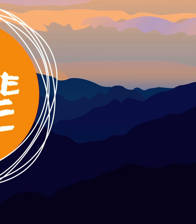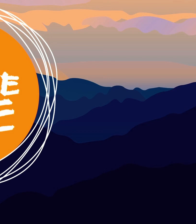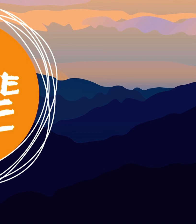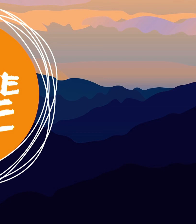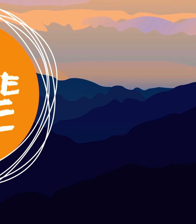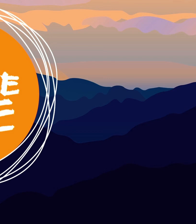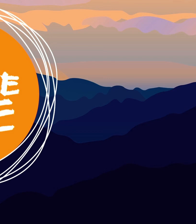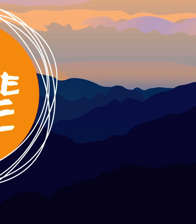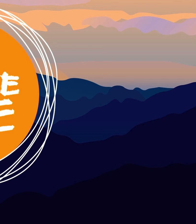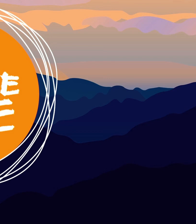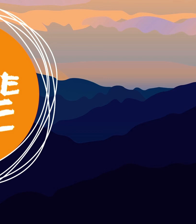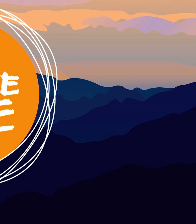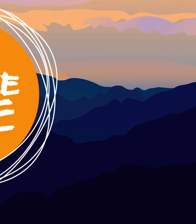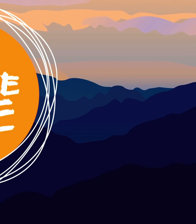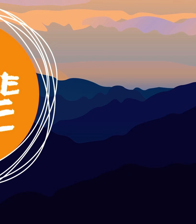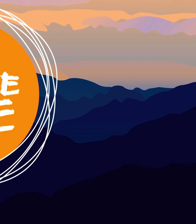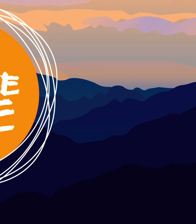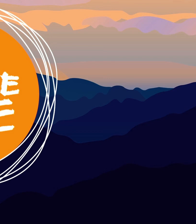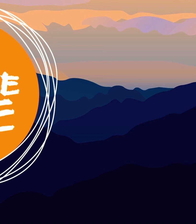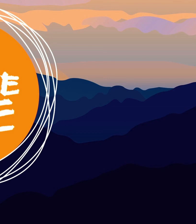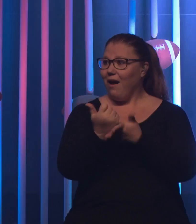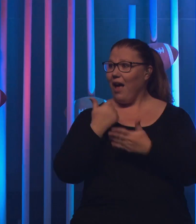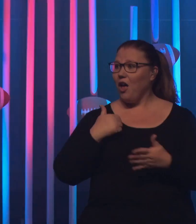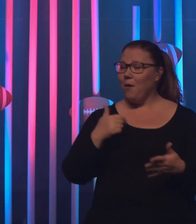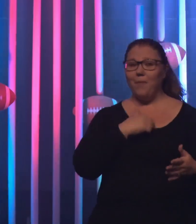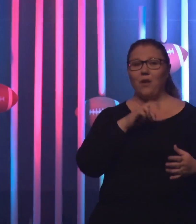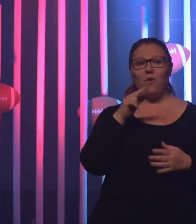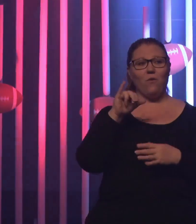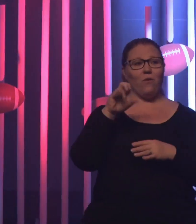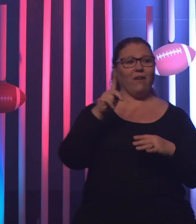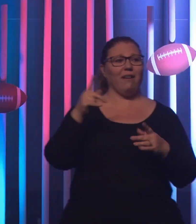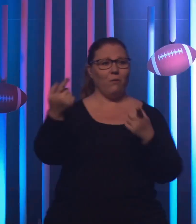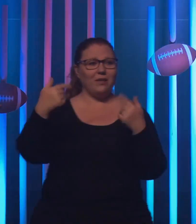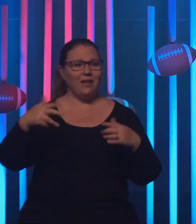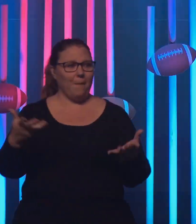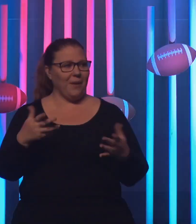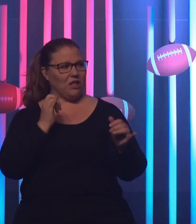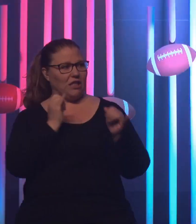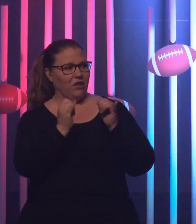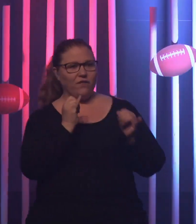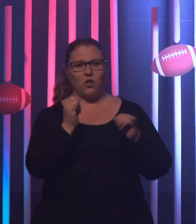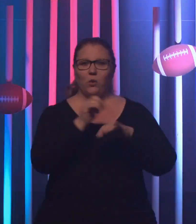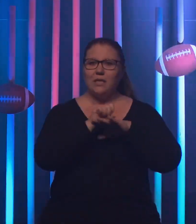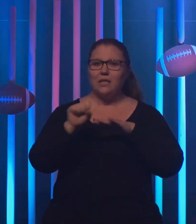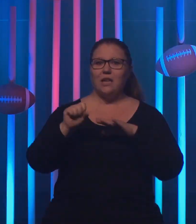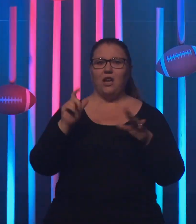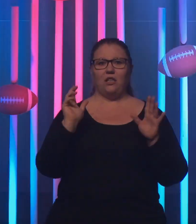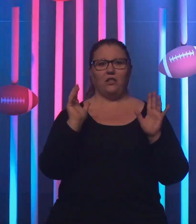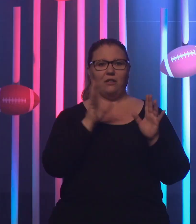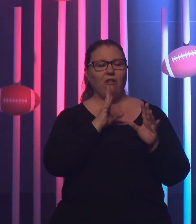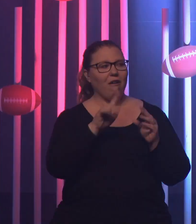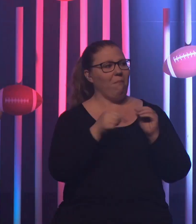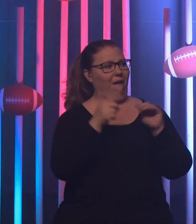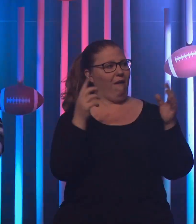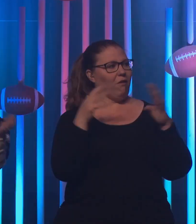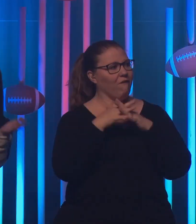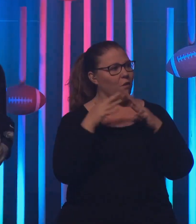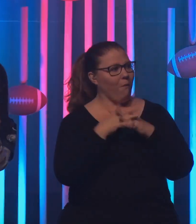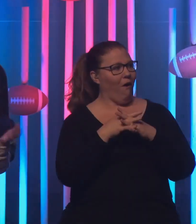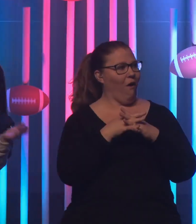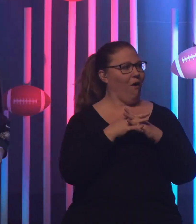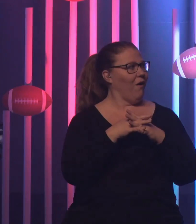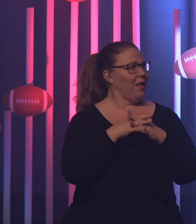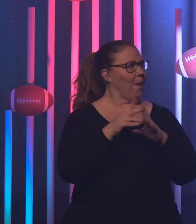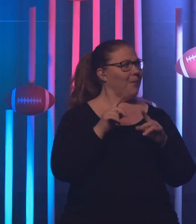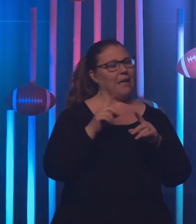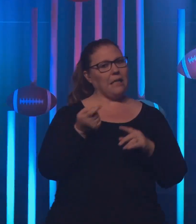parties. So you're going to help us out here. We're going to bring Rickey up onto the stage, do a little interview, some football talk, but he's kind of a prima donna. He